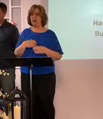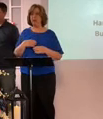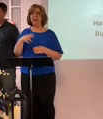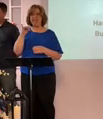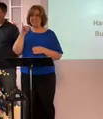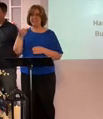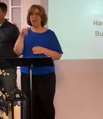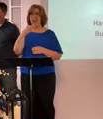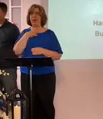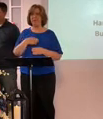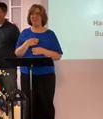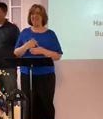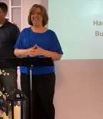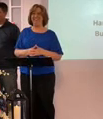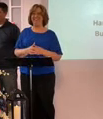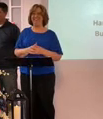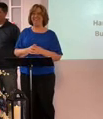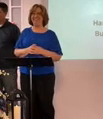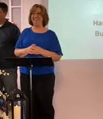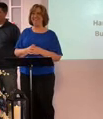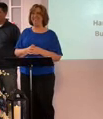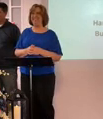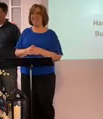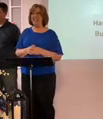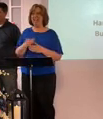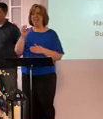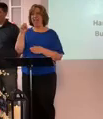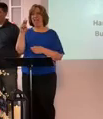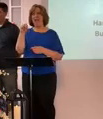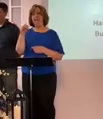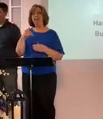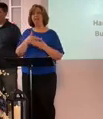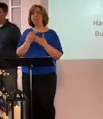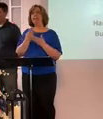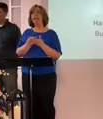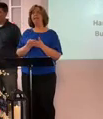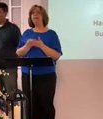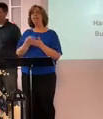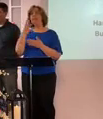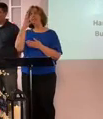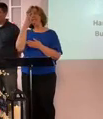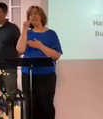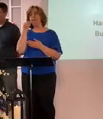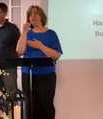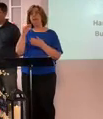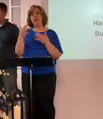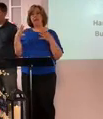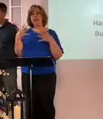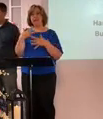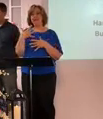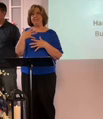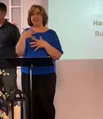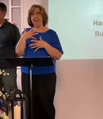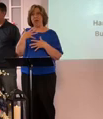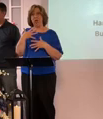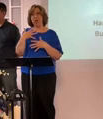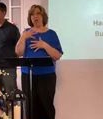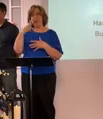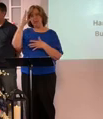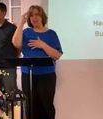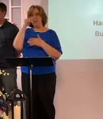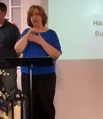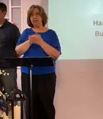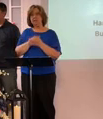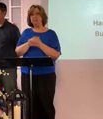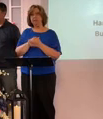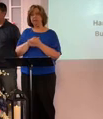He's still hungry. And Emma just laid there like she was sleeping, which scared David because that's kind of how Josh was when he first came